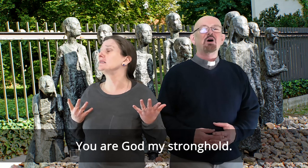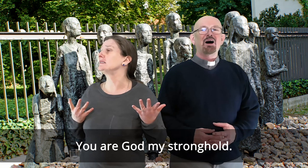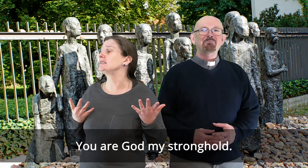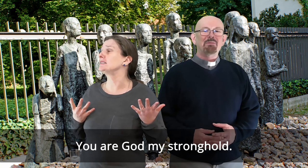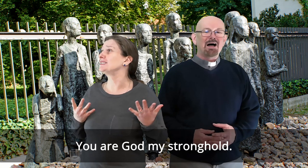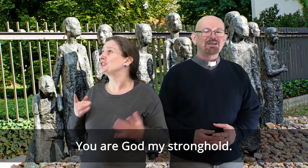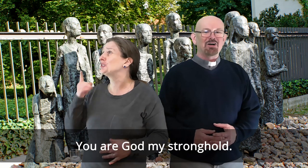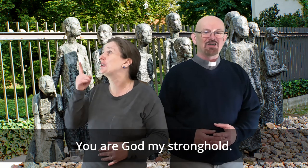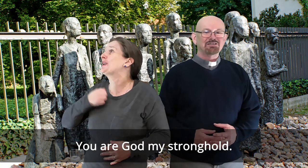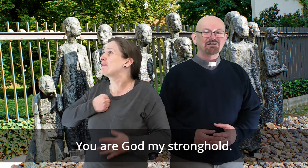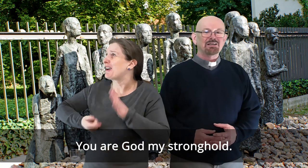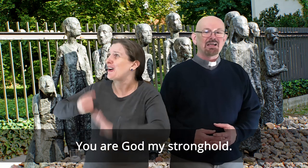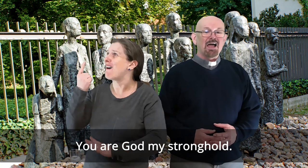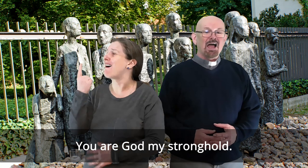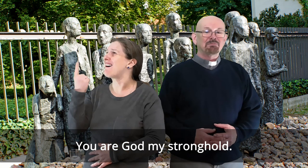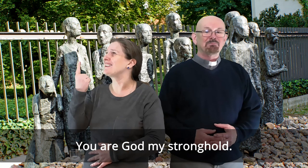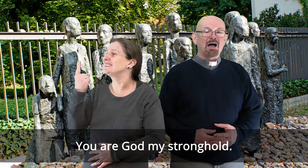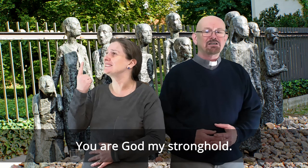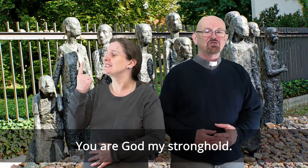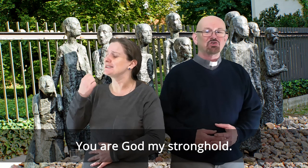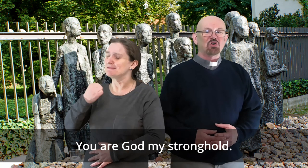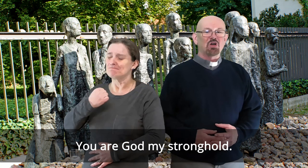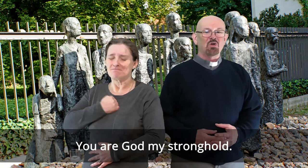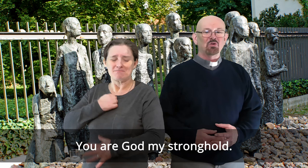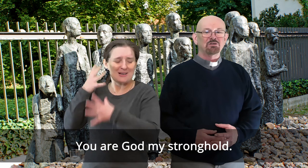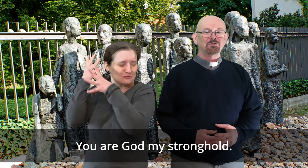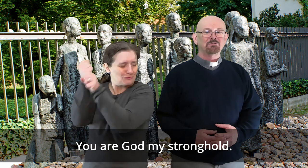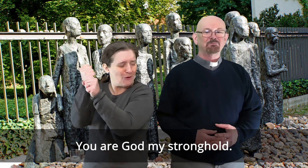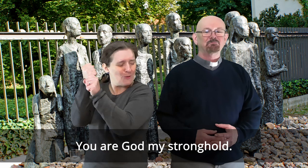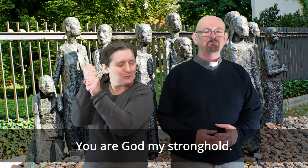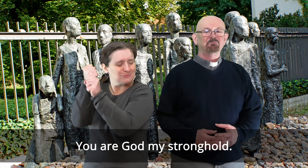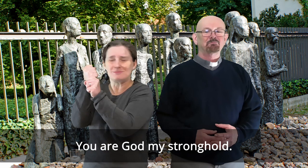You are my God and my stronghold.